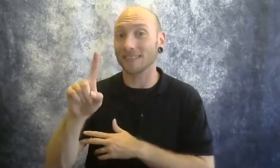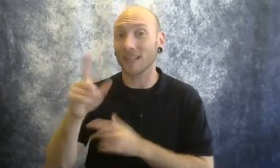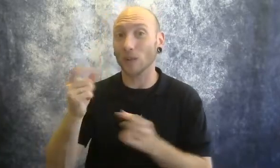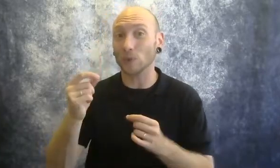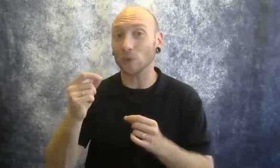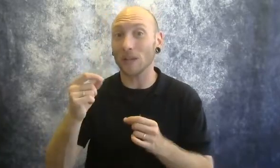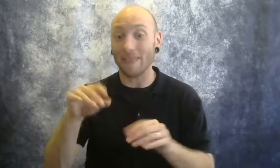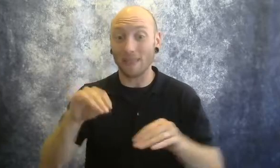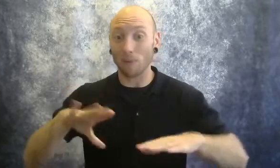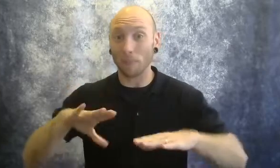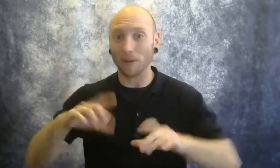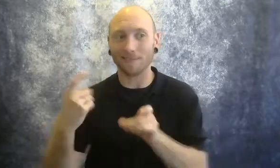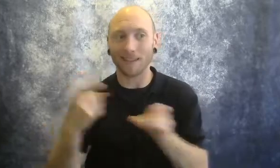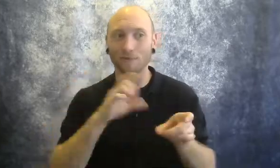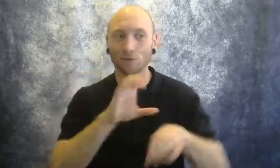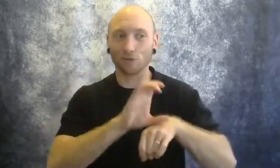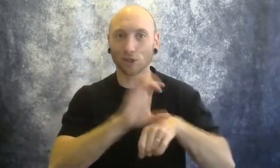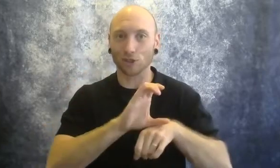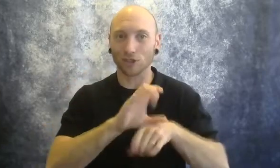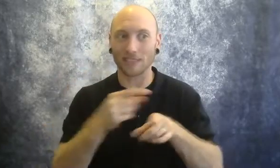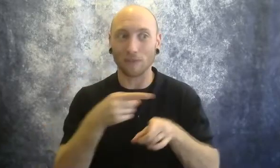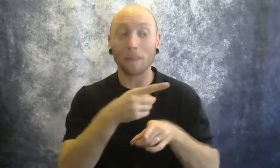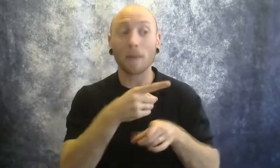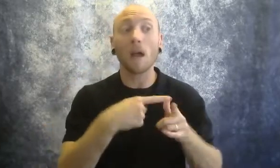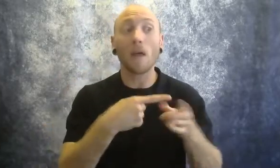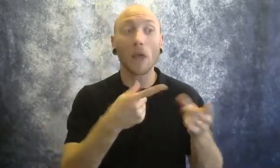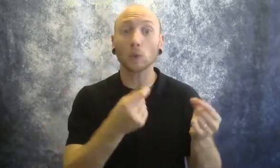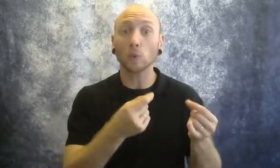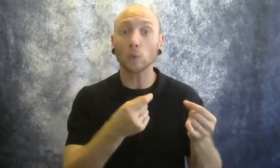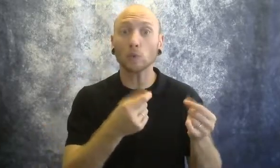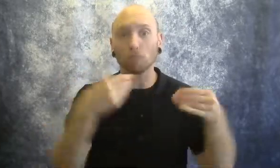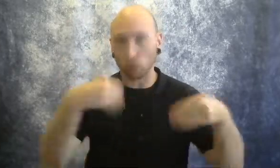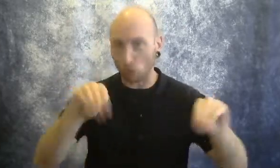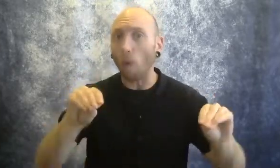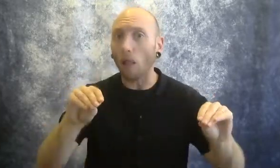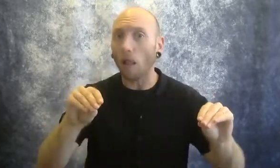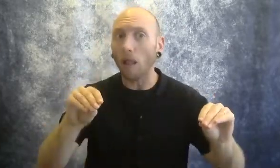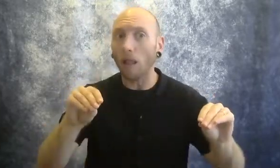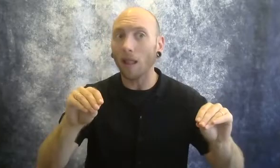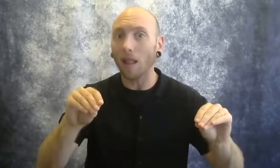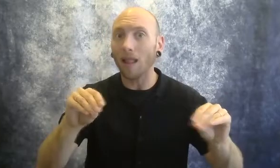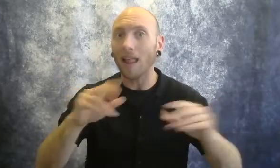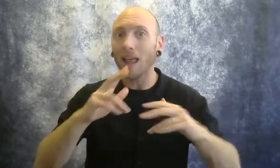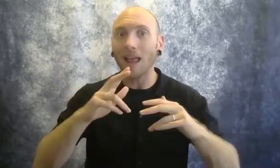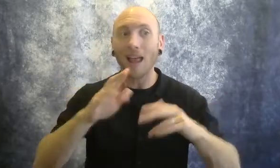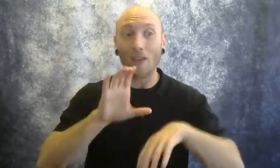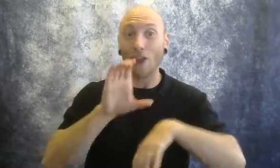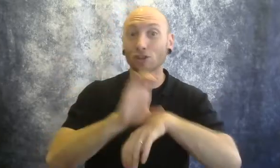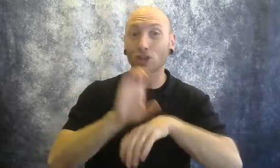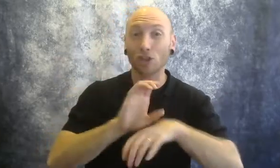the 31st of December and deeded that property over to him, And what they did with it is eventually they sold it,